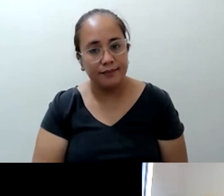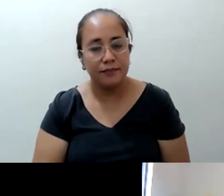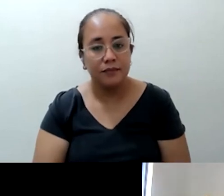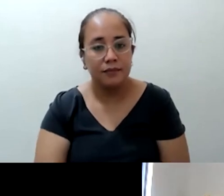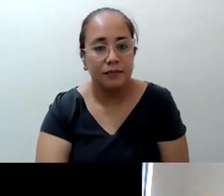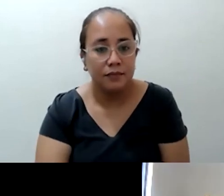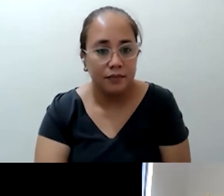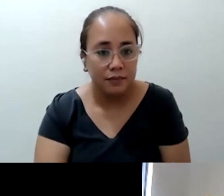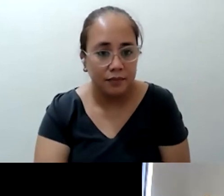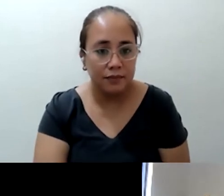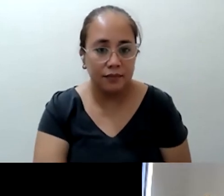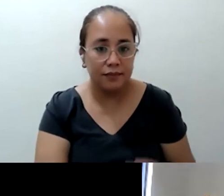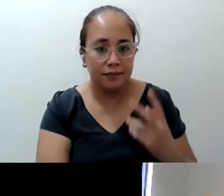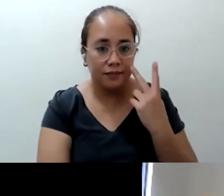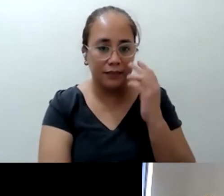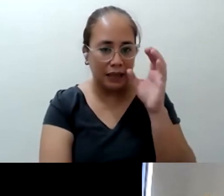Let me see.